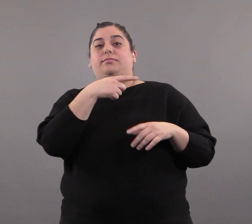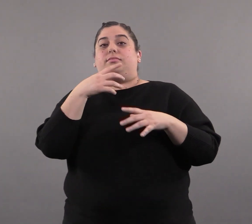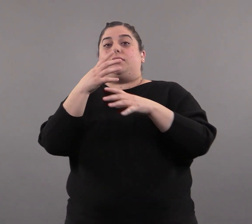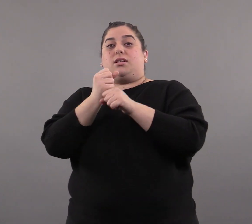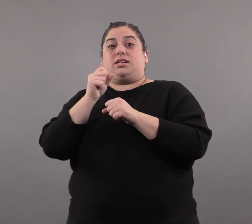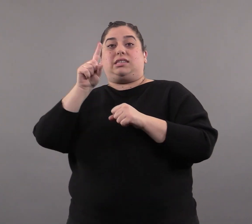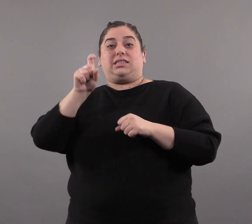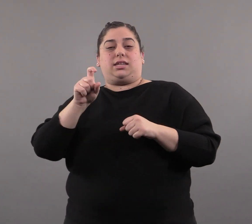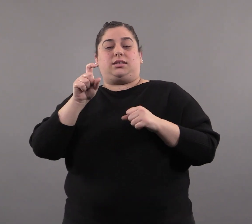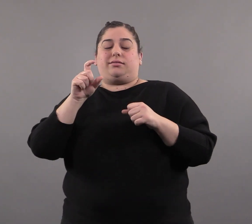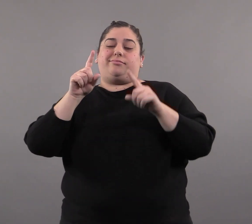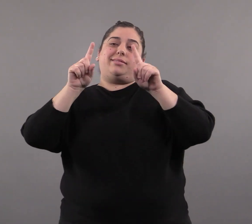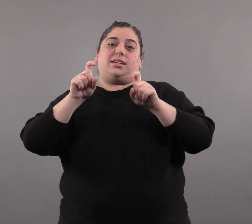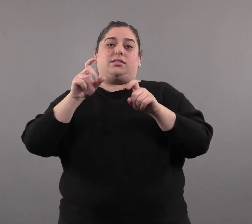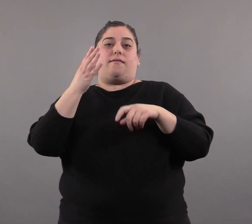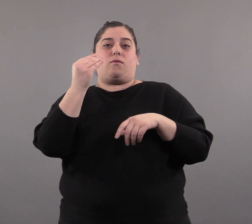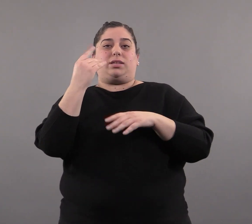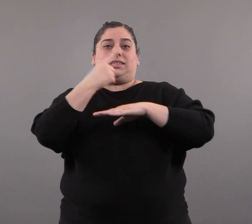been admitted to the hospital with symptoms.